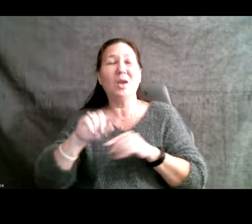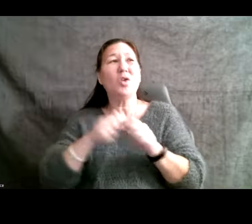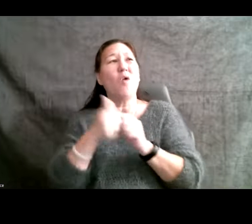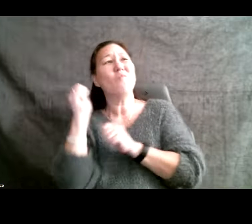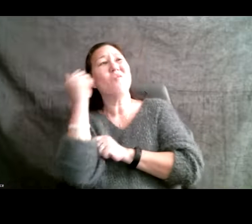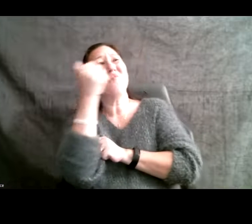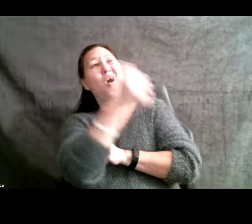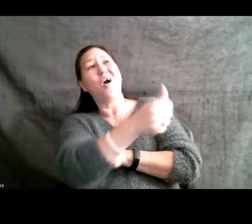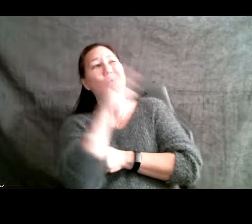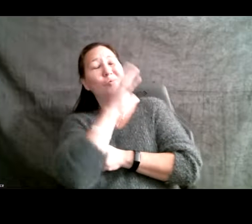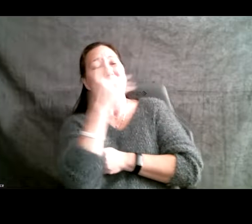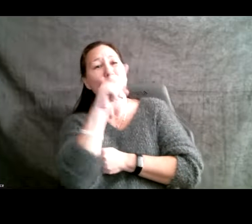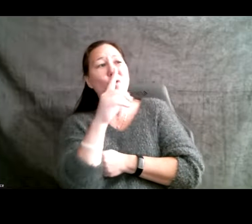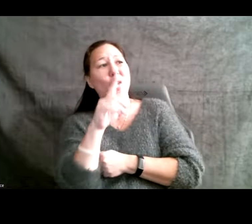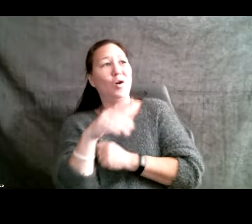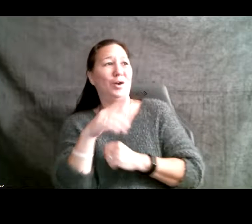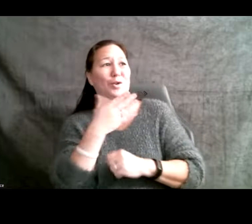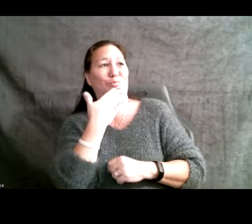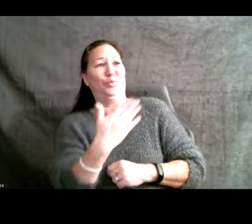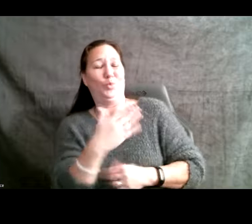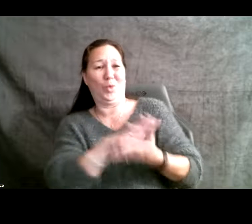Yeah, I don't thank you, Chief.